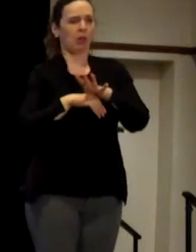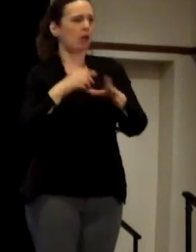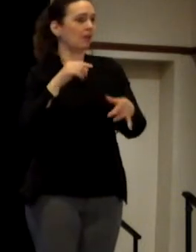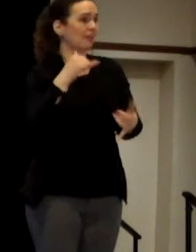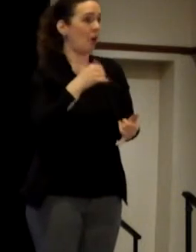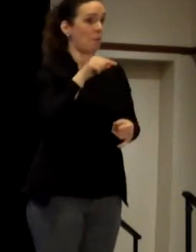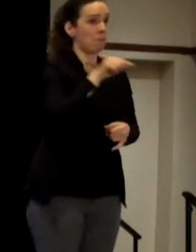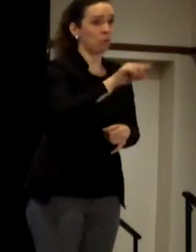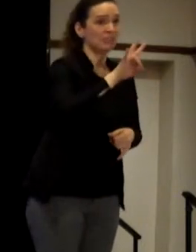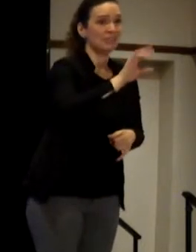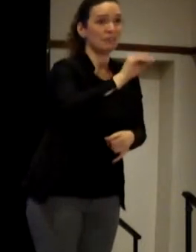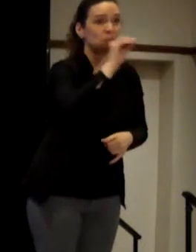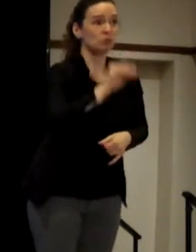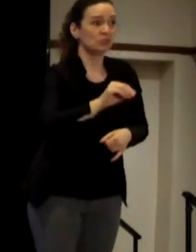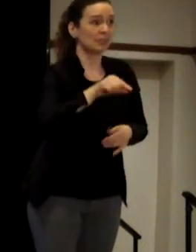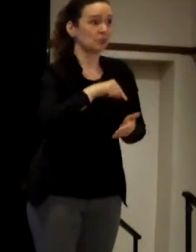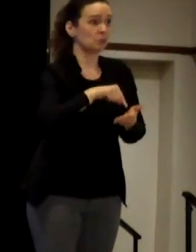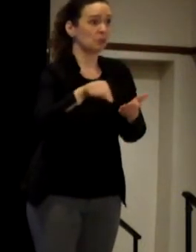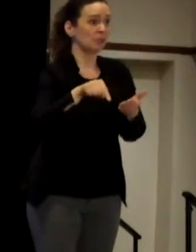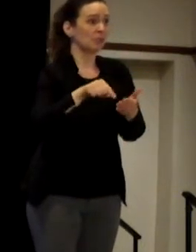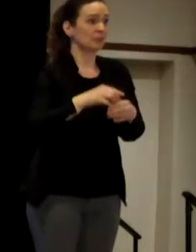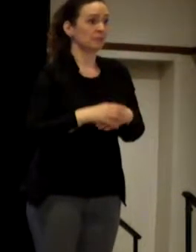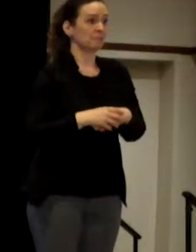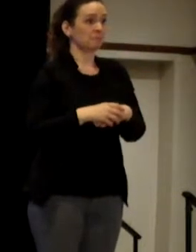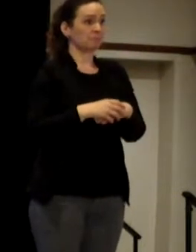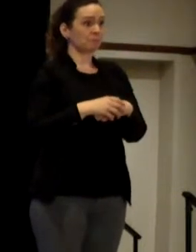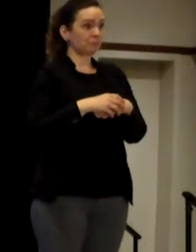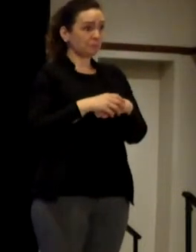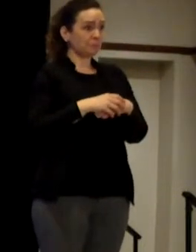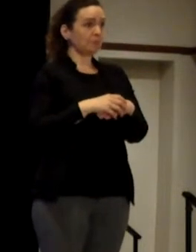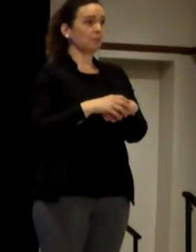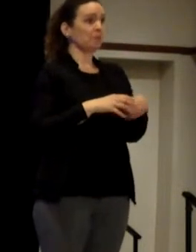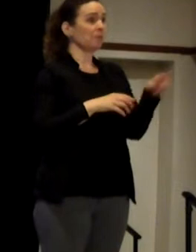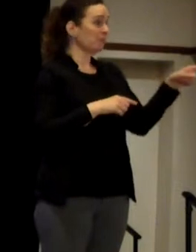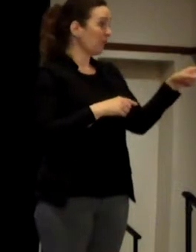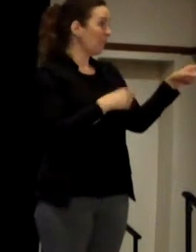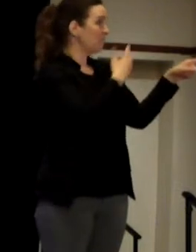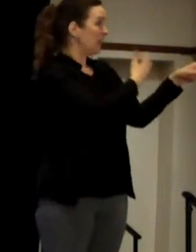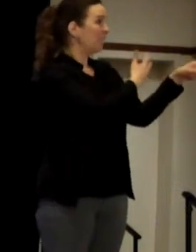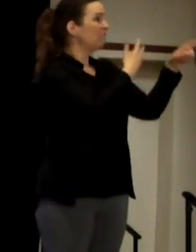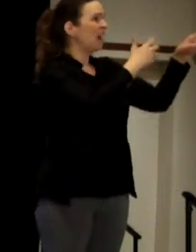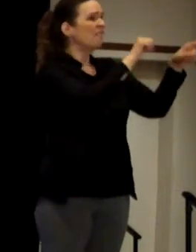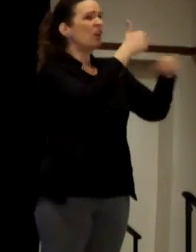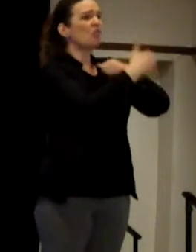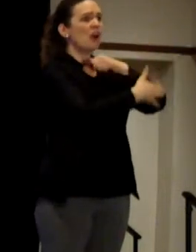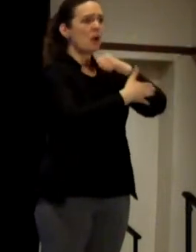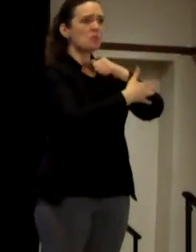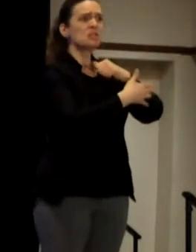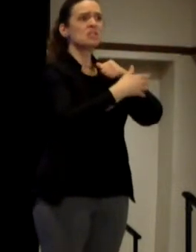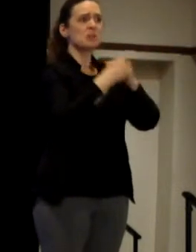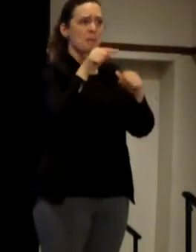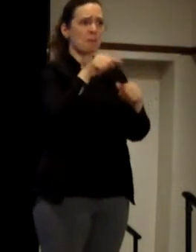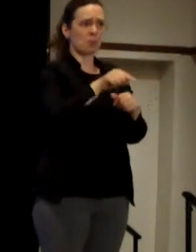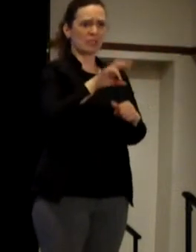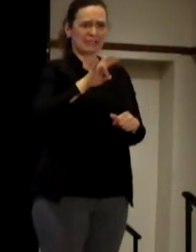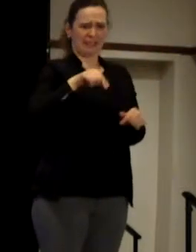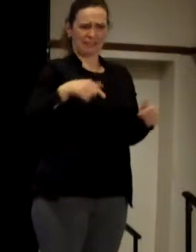Hudson Valley, where the positive rate's at 5, Long Island's at 5, New York City's at 5, maybe even going higher. That makes no